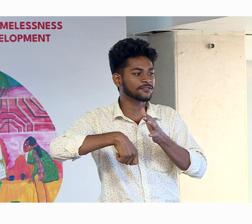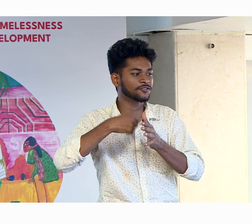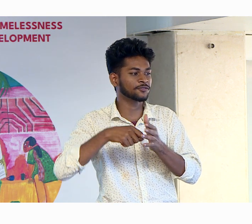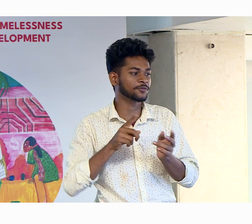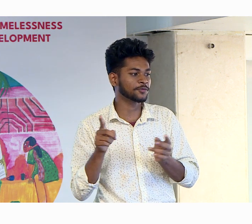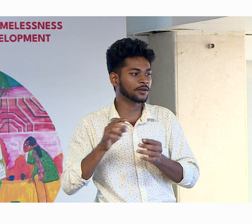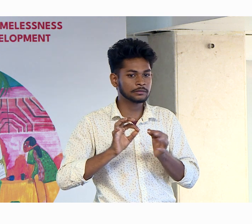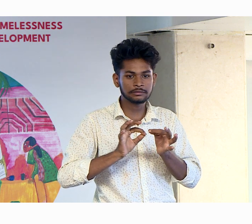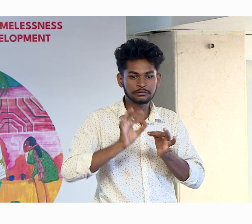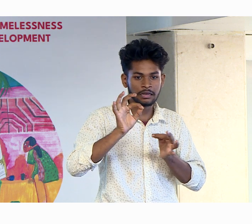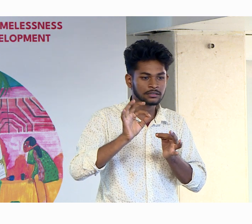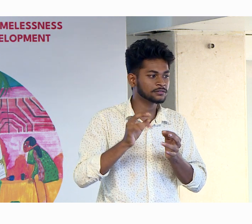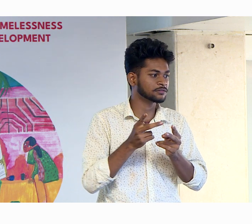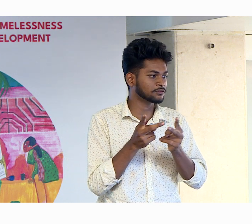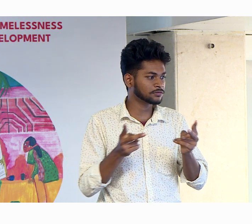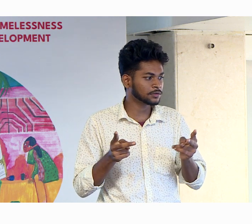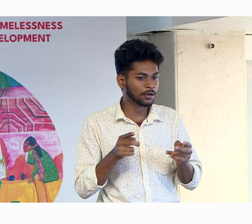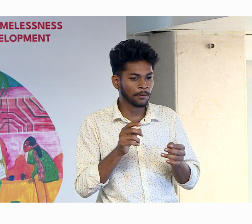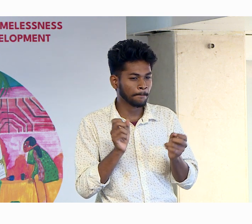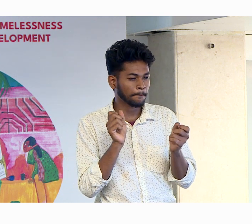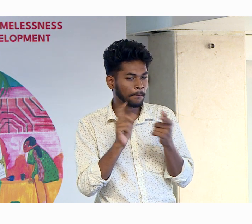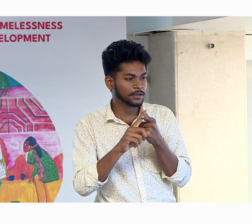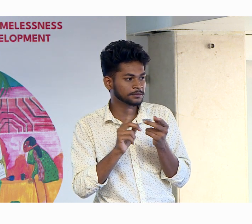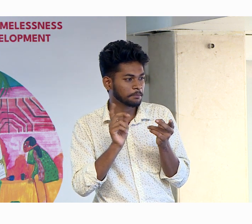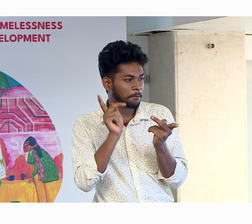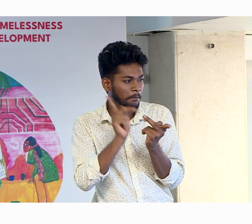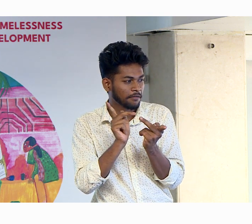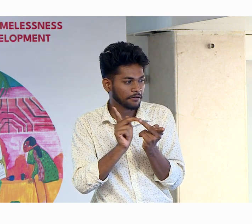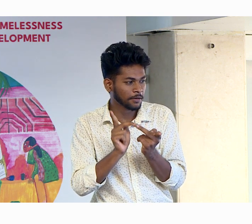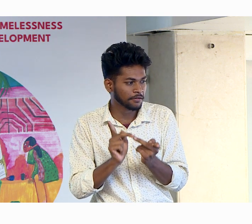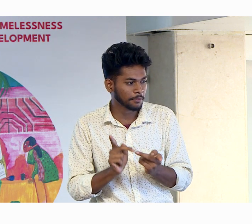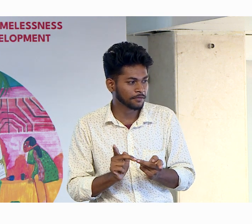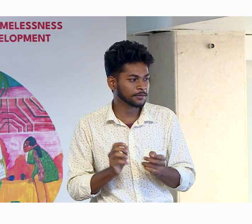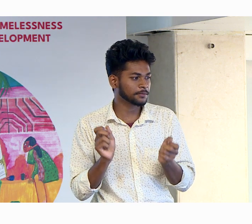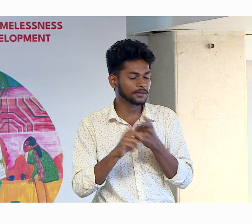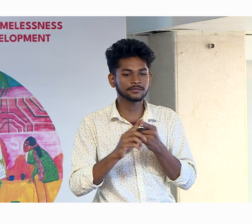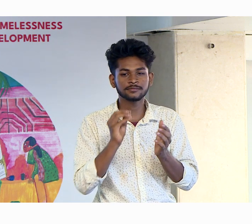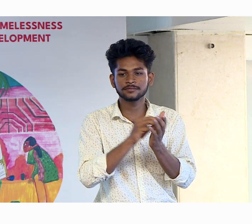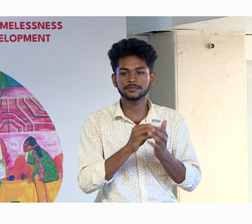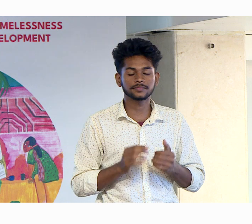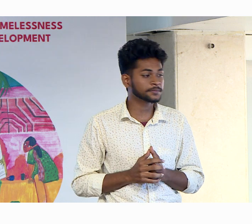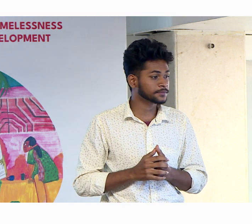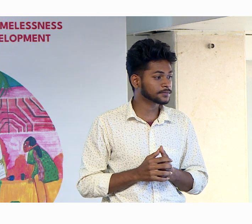adapt things, both in the research findings and the context where the findings are being implemented.